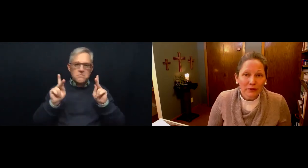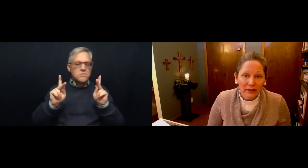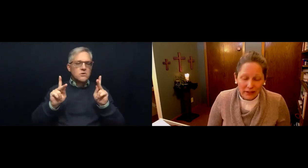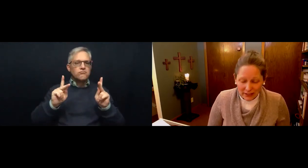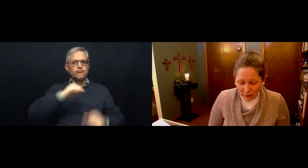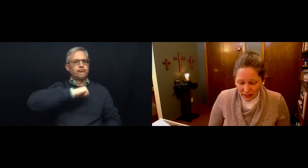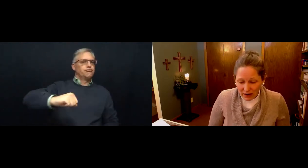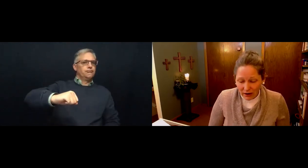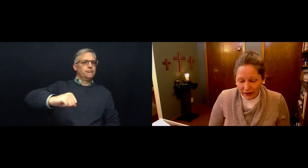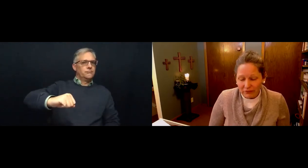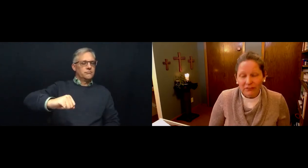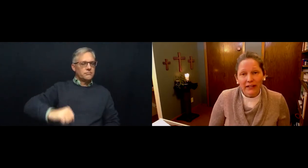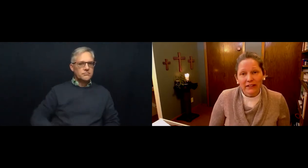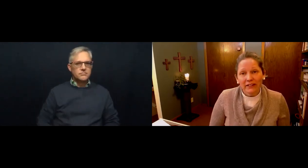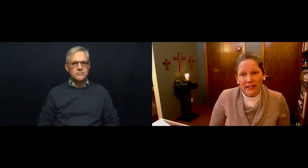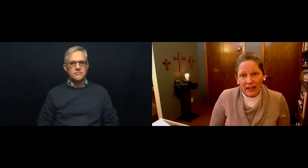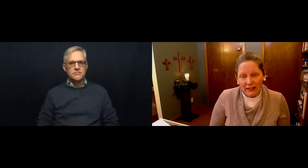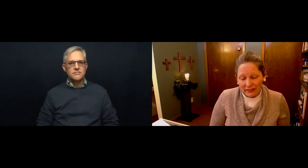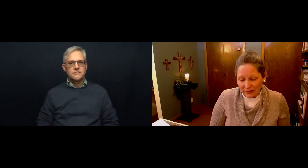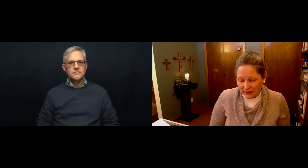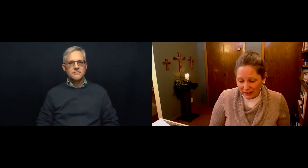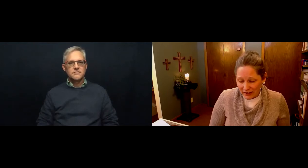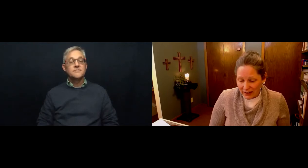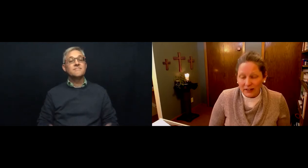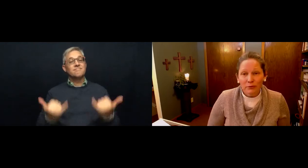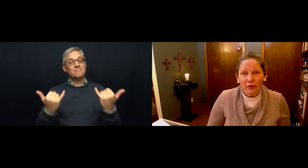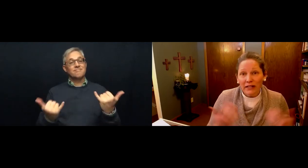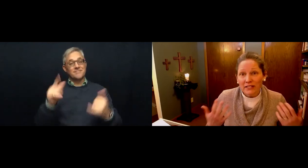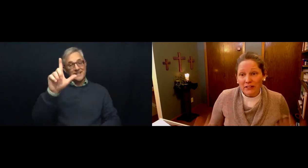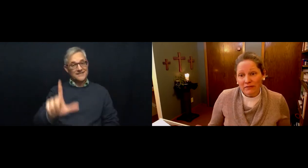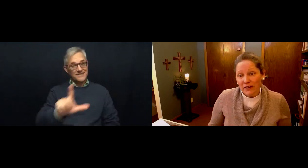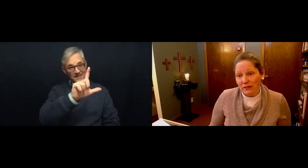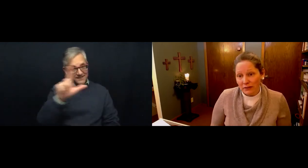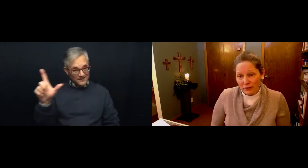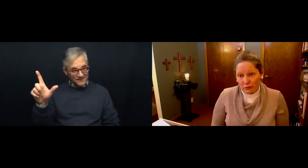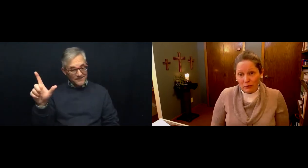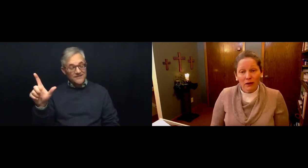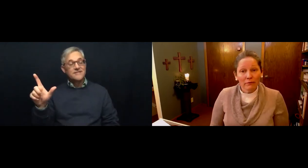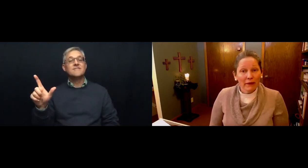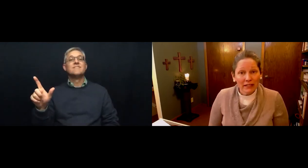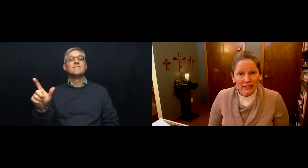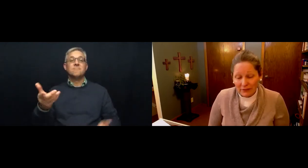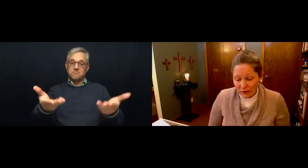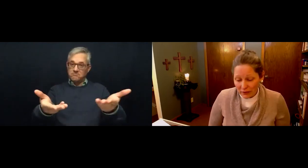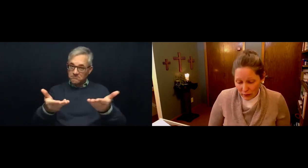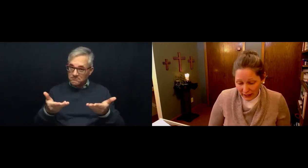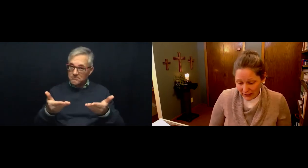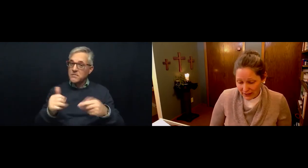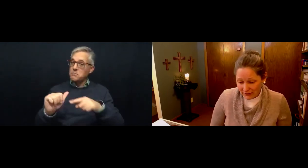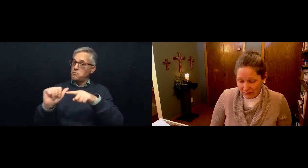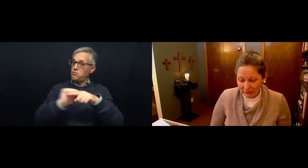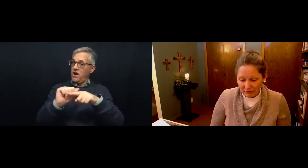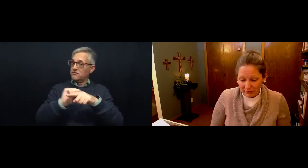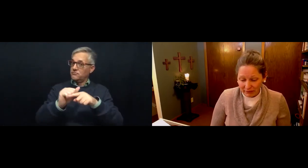So during Lent, we are invited again to practice our faith through many different